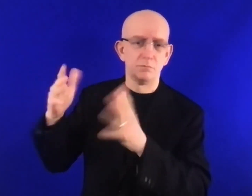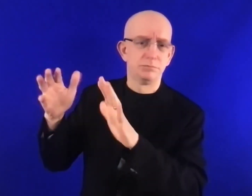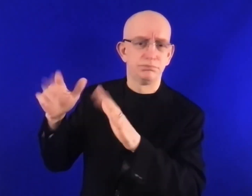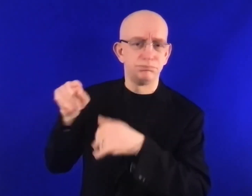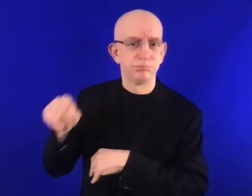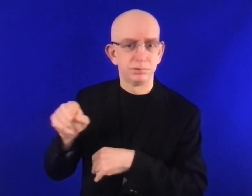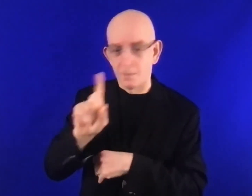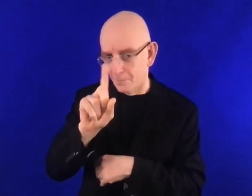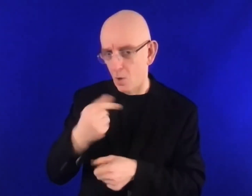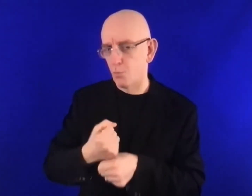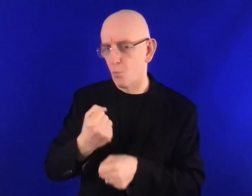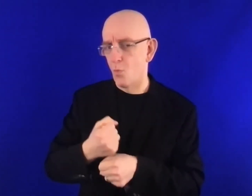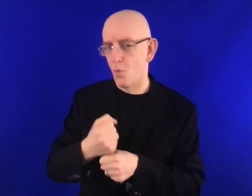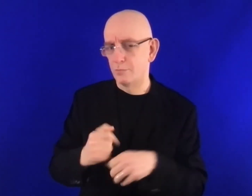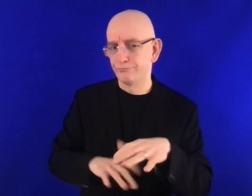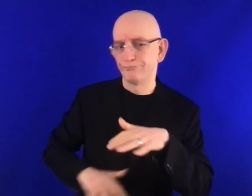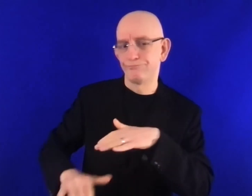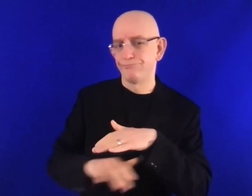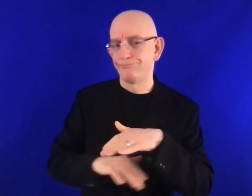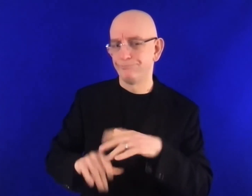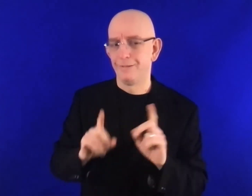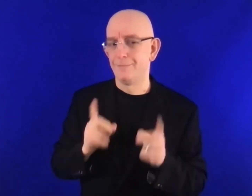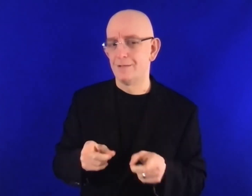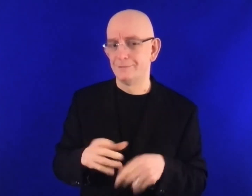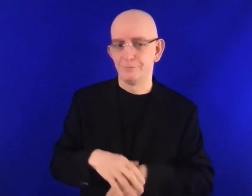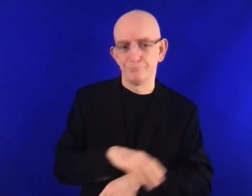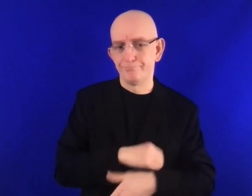it can be a kinder world and more inclusive world.